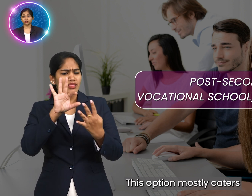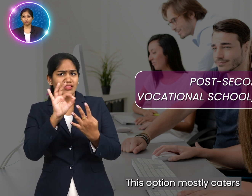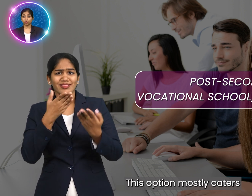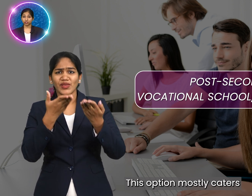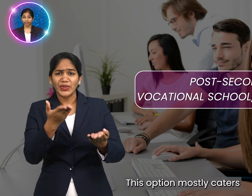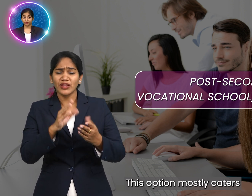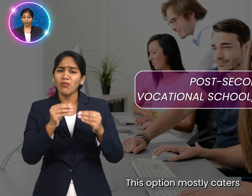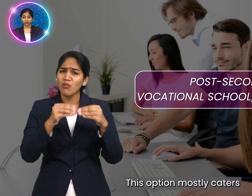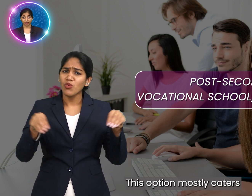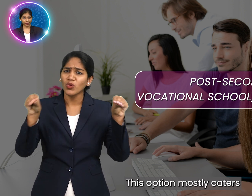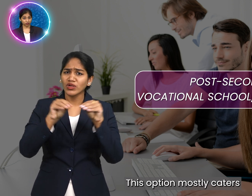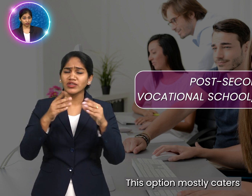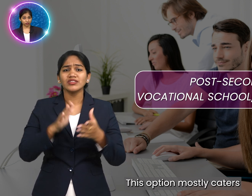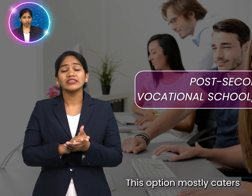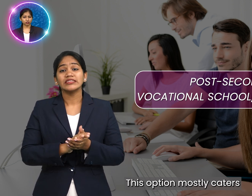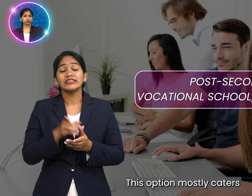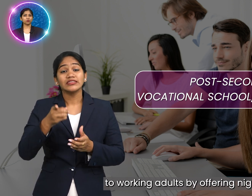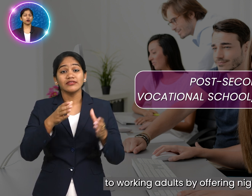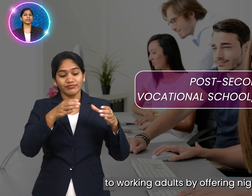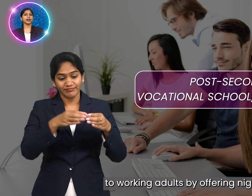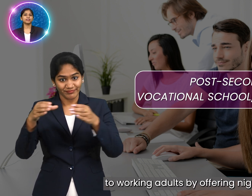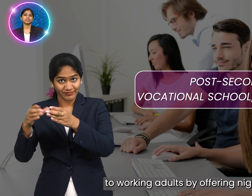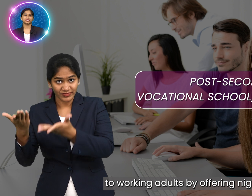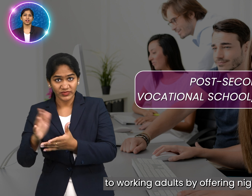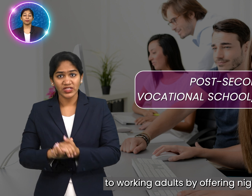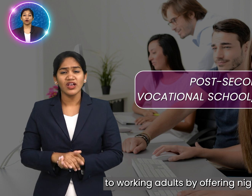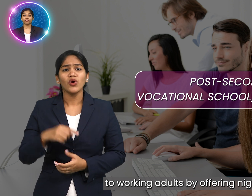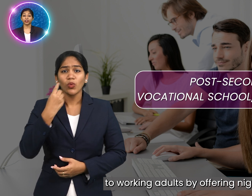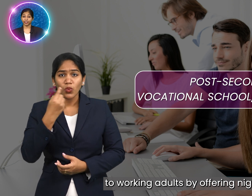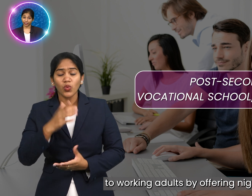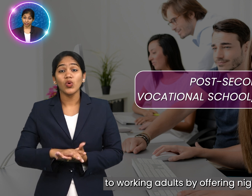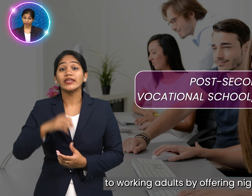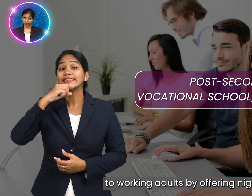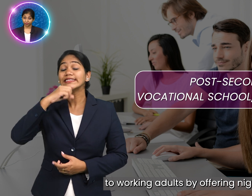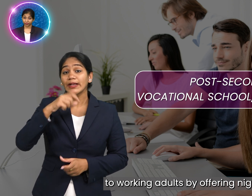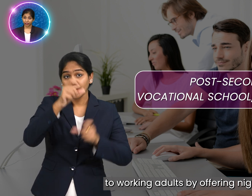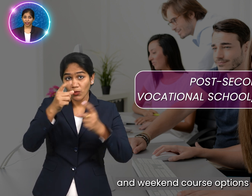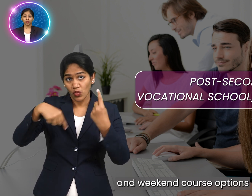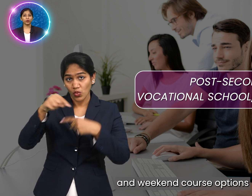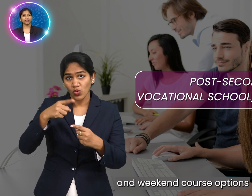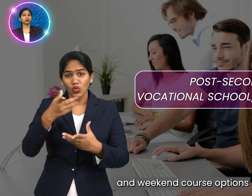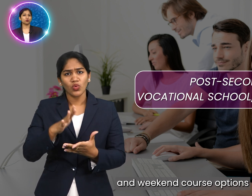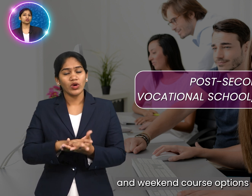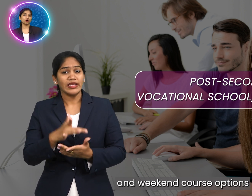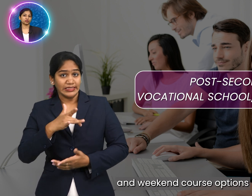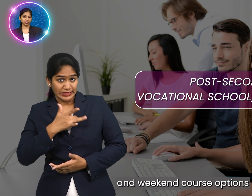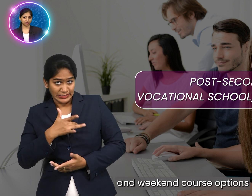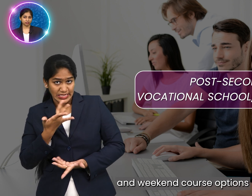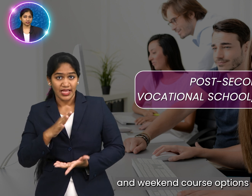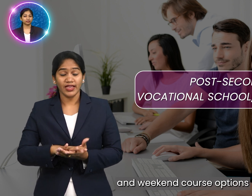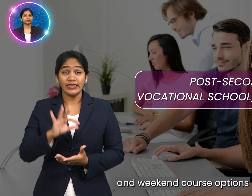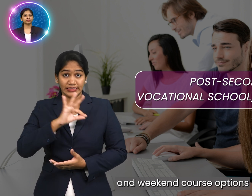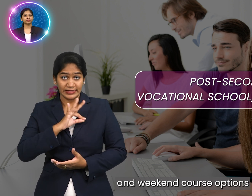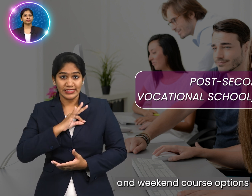This option mostly caters to working adults by offering night and weekend course